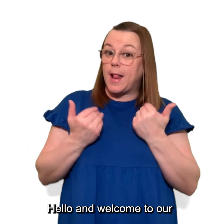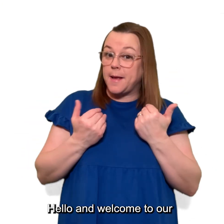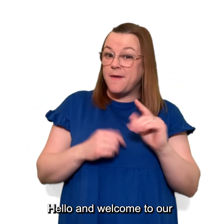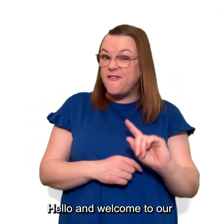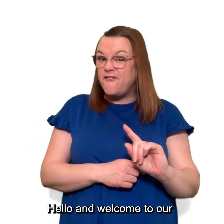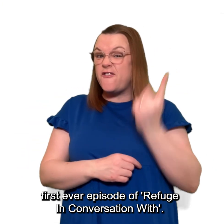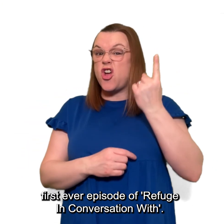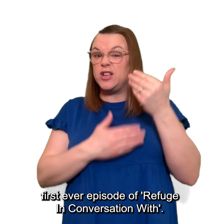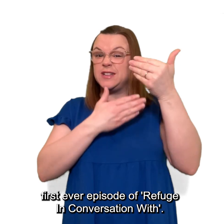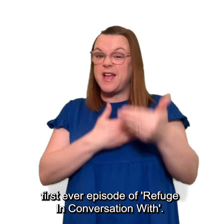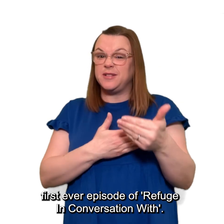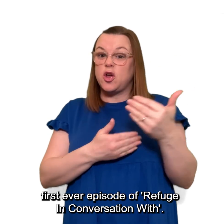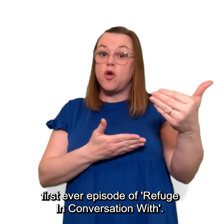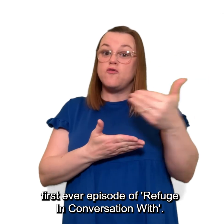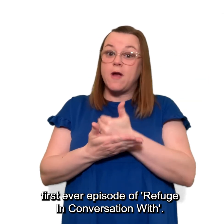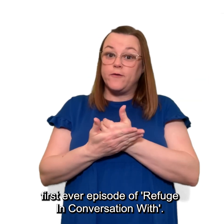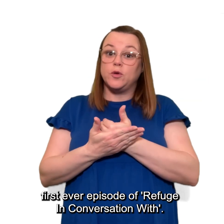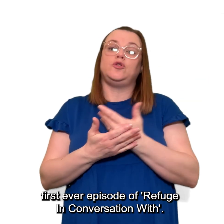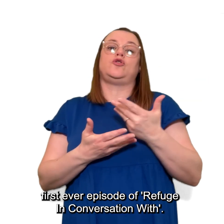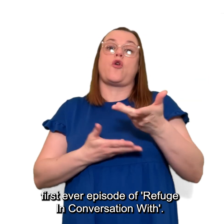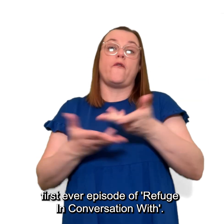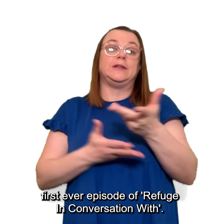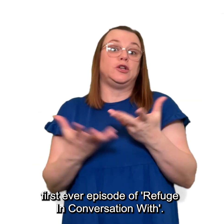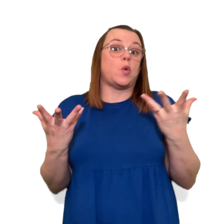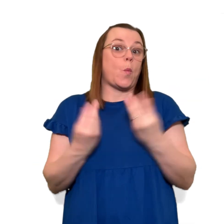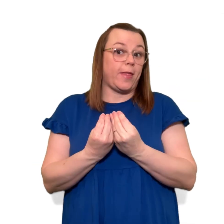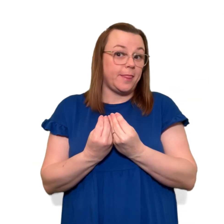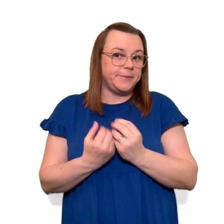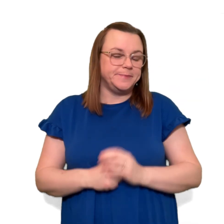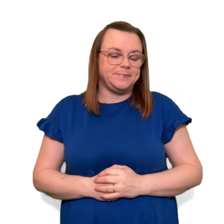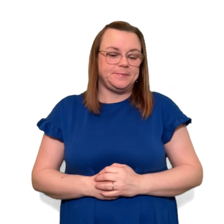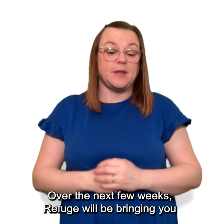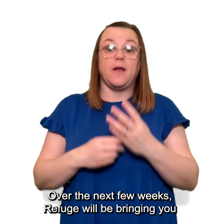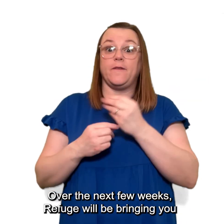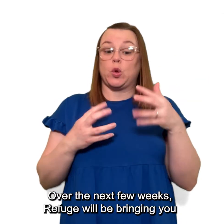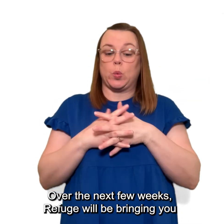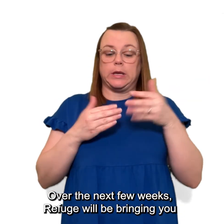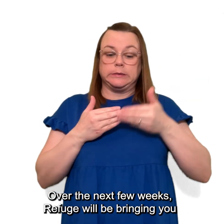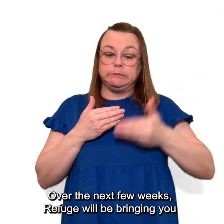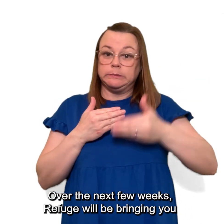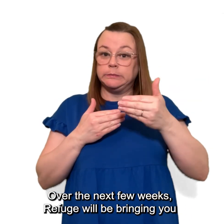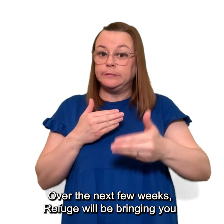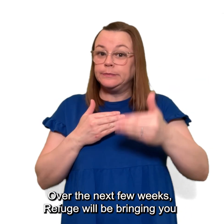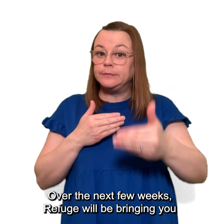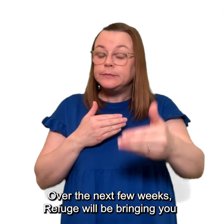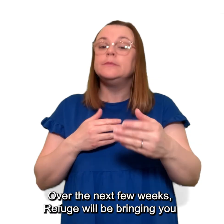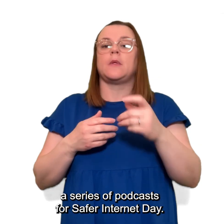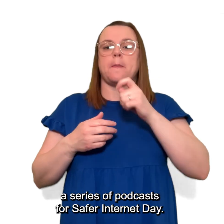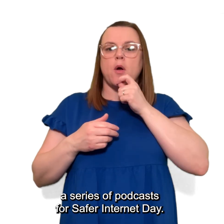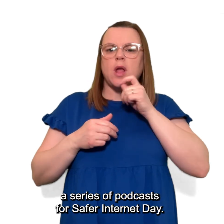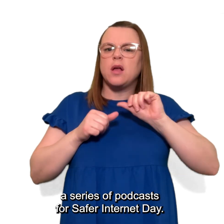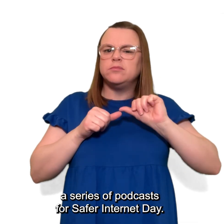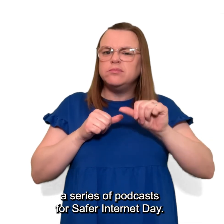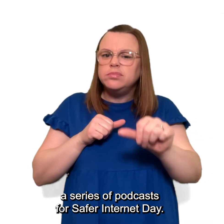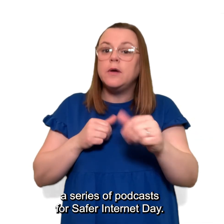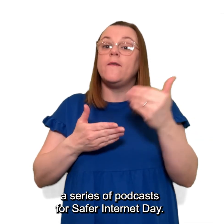Hello and welcome to our first ever episode of Refuge in Conversation With. Over the next few weeks, Refuge will be bringing you a